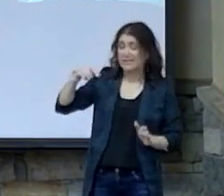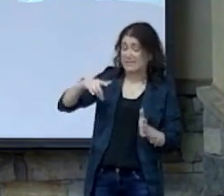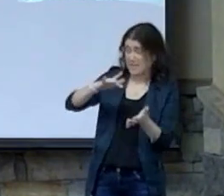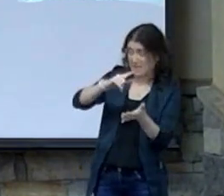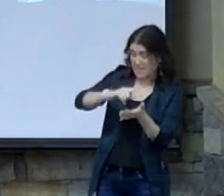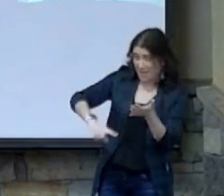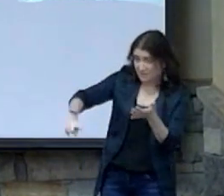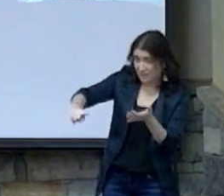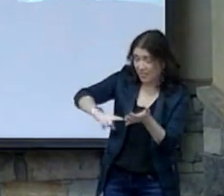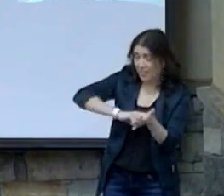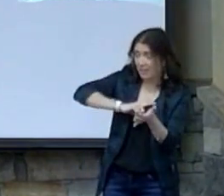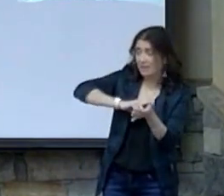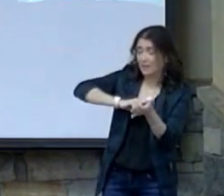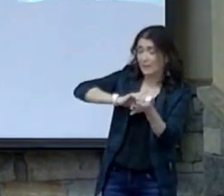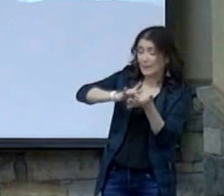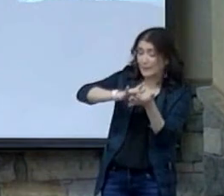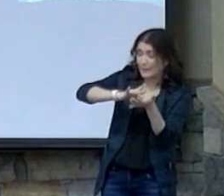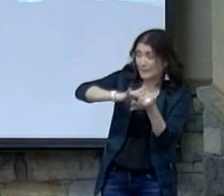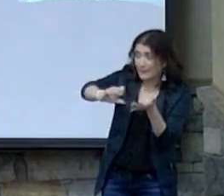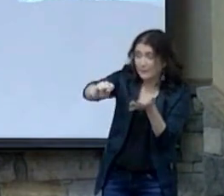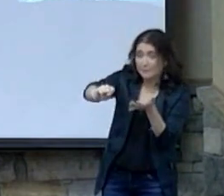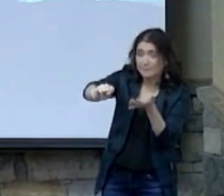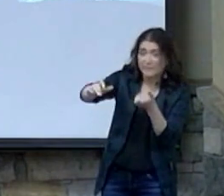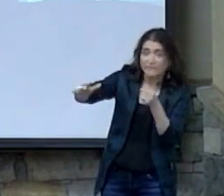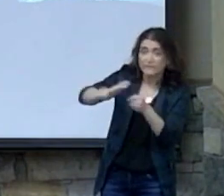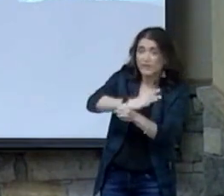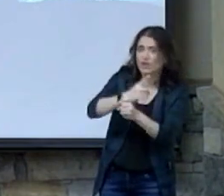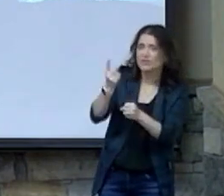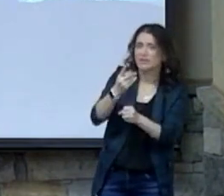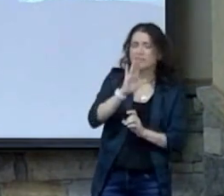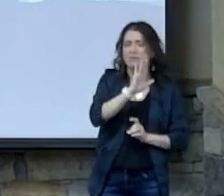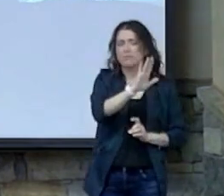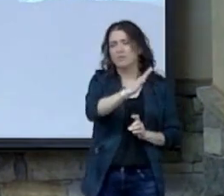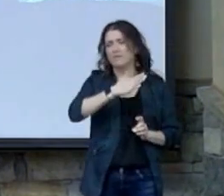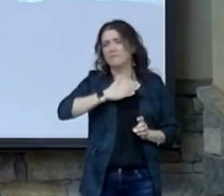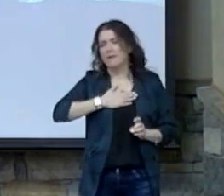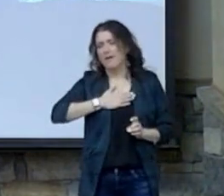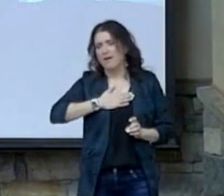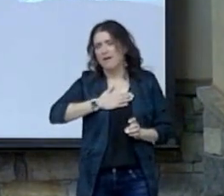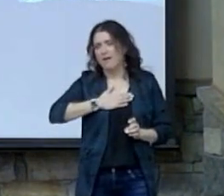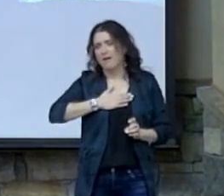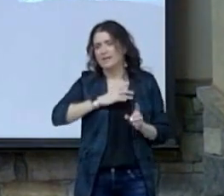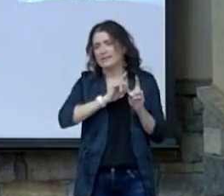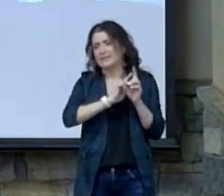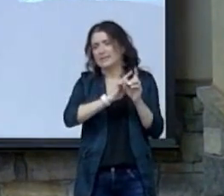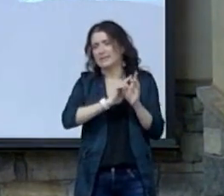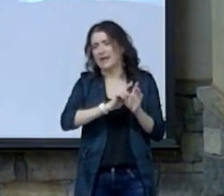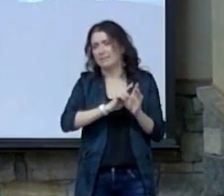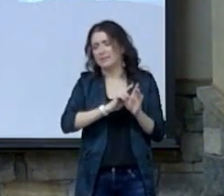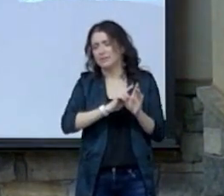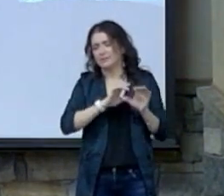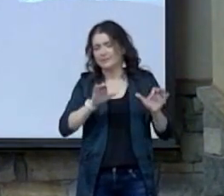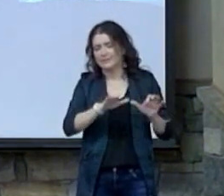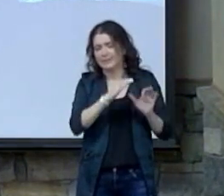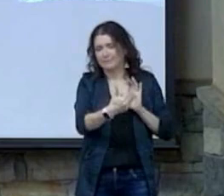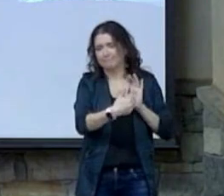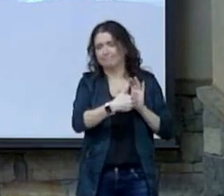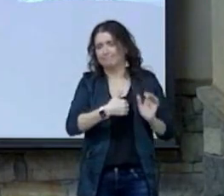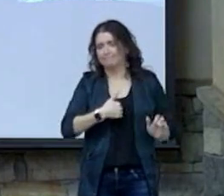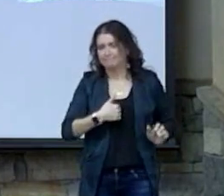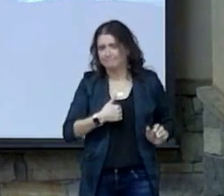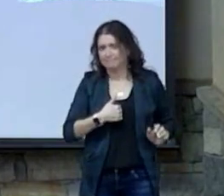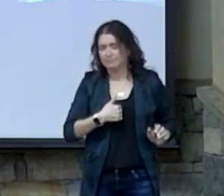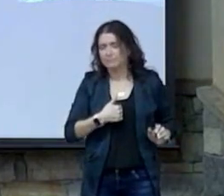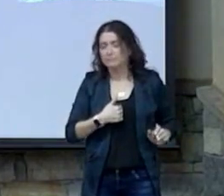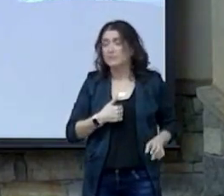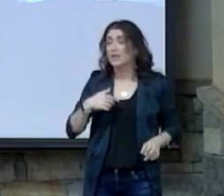cancel, pardon, completely wipe out something that one of my fellow disciples does against me?